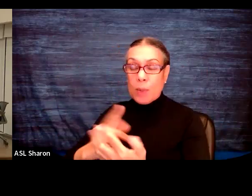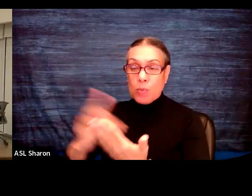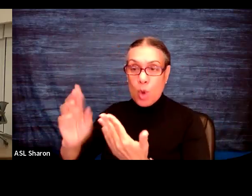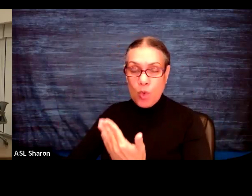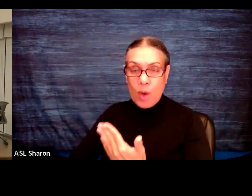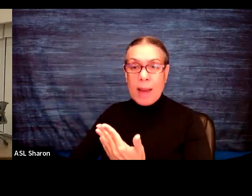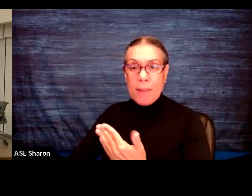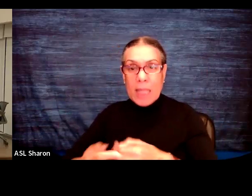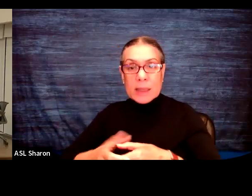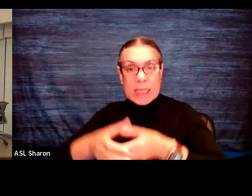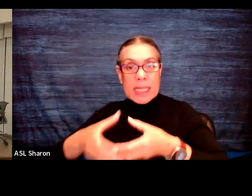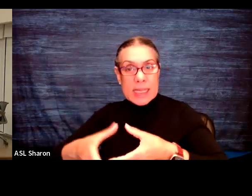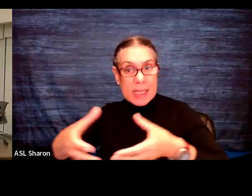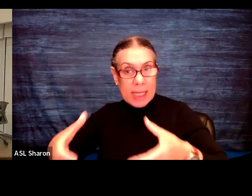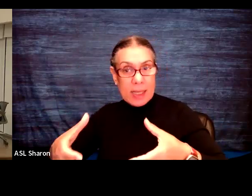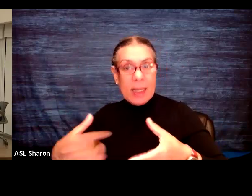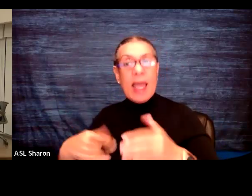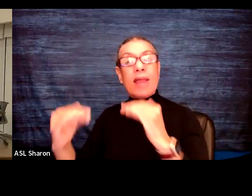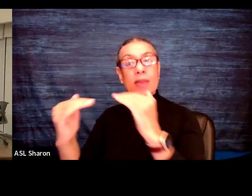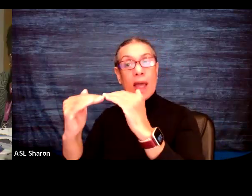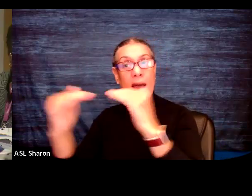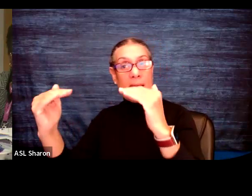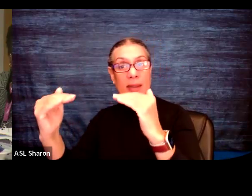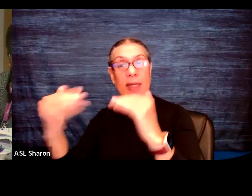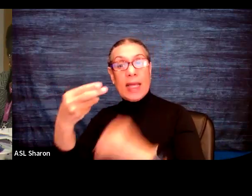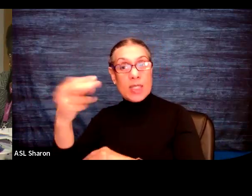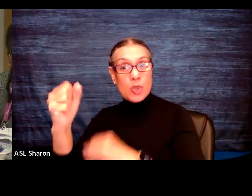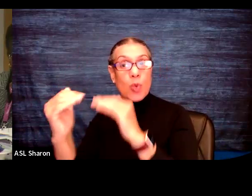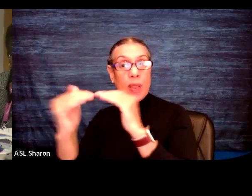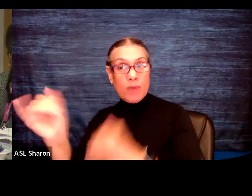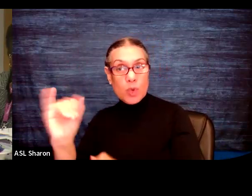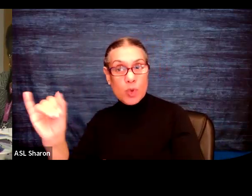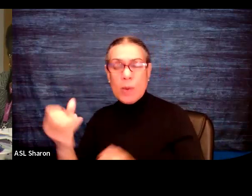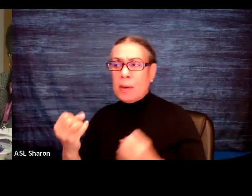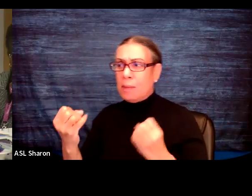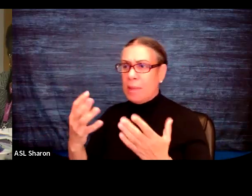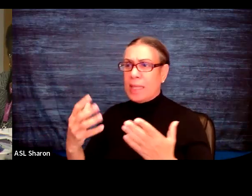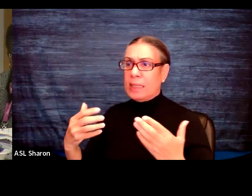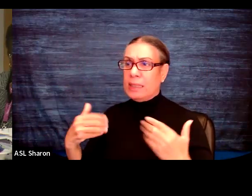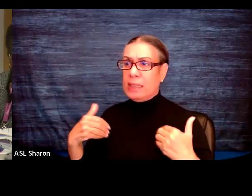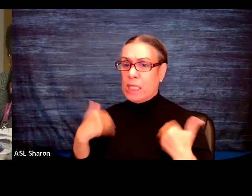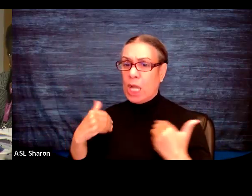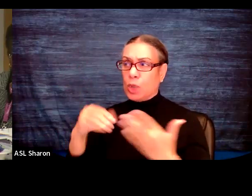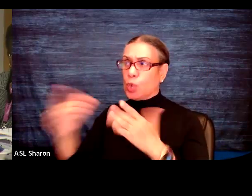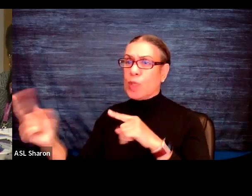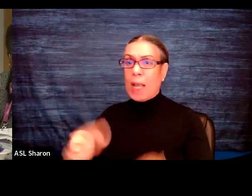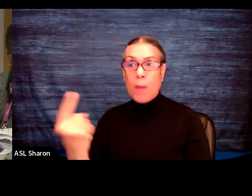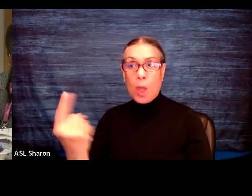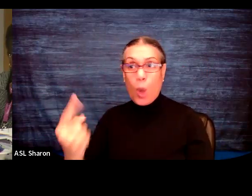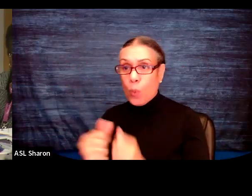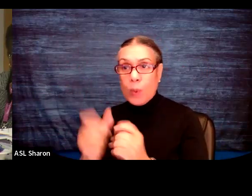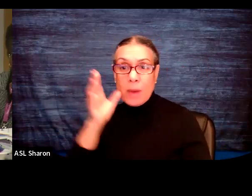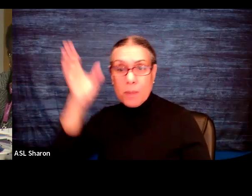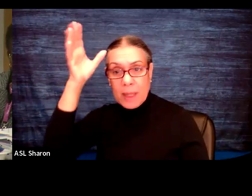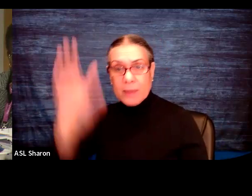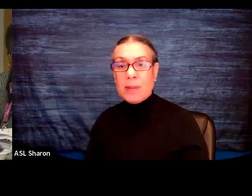those, and at the high school level, where we've seen a lot of unaccompanied minors coming in. We've also, I think SLIFE is another